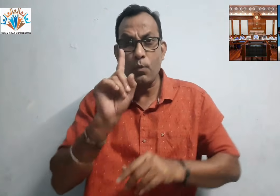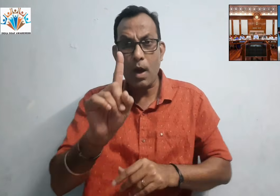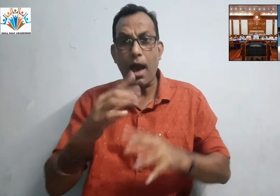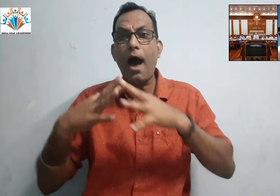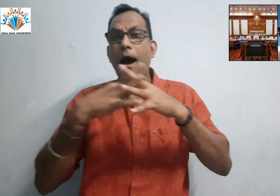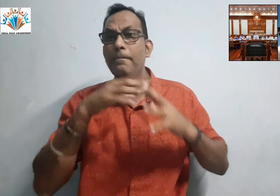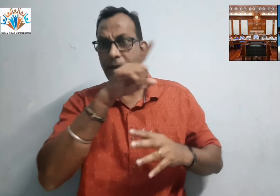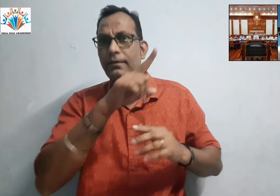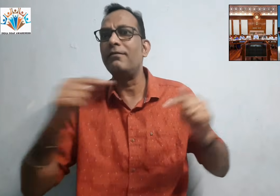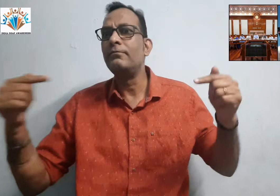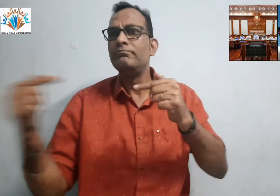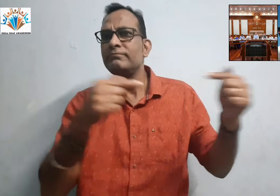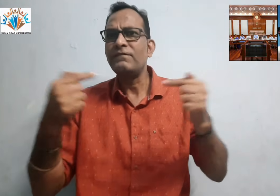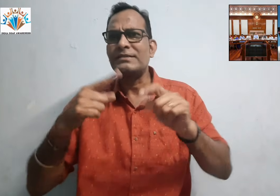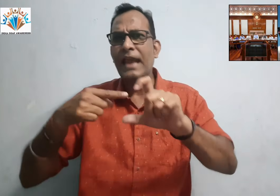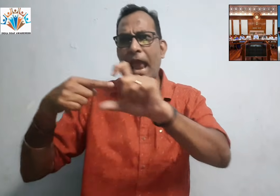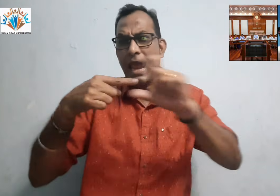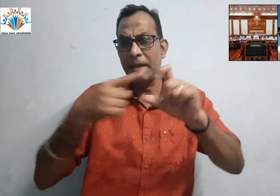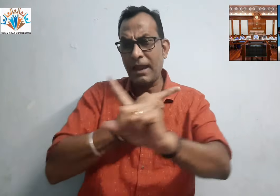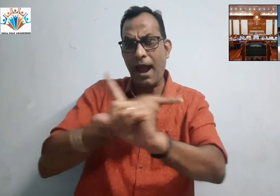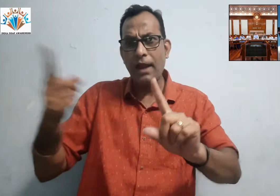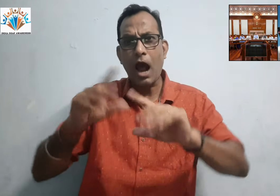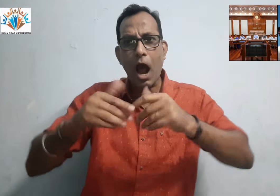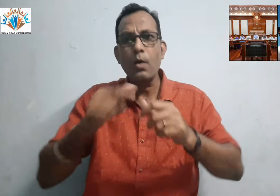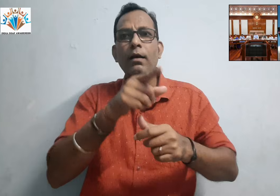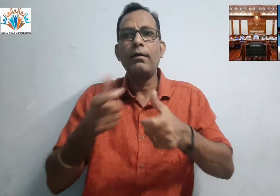1991 America to say any had how